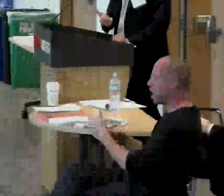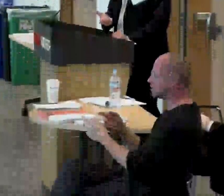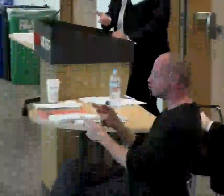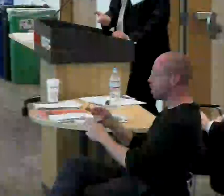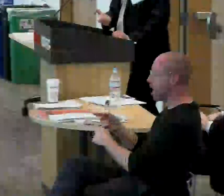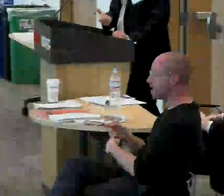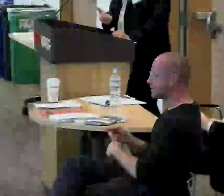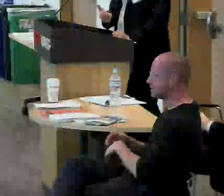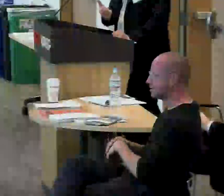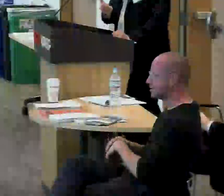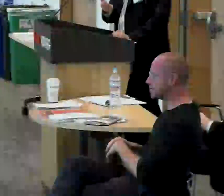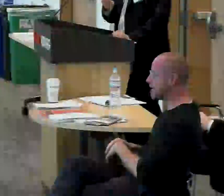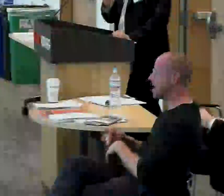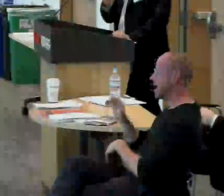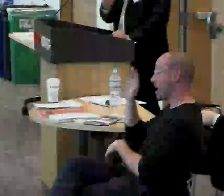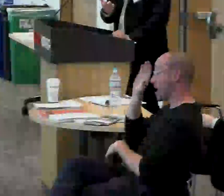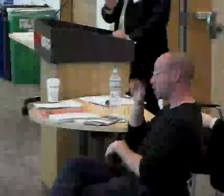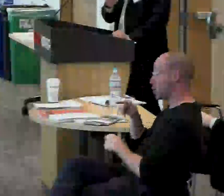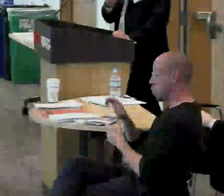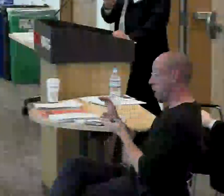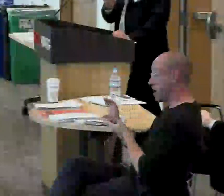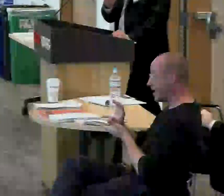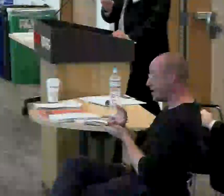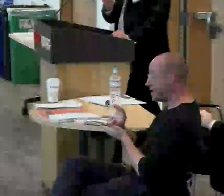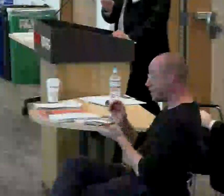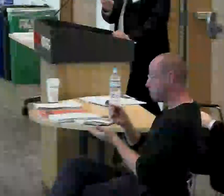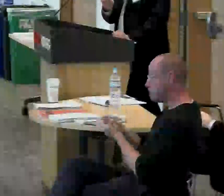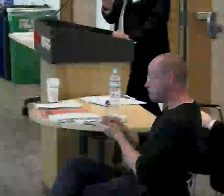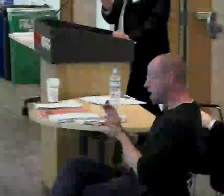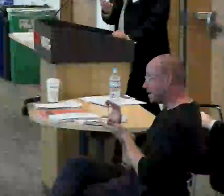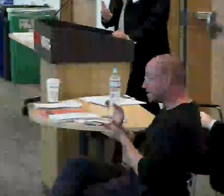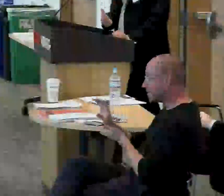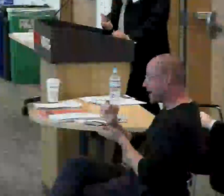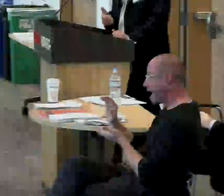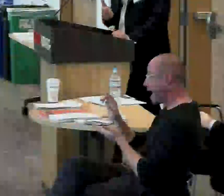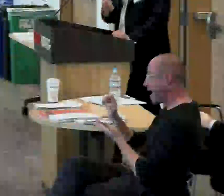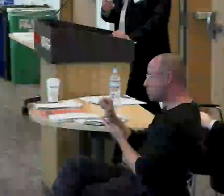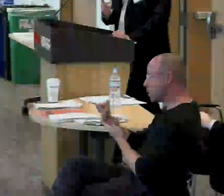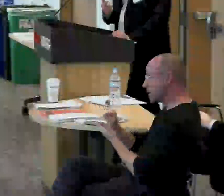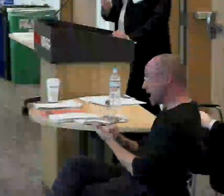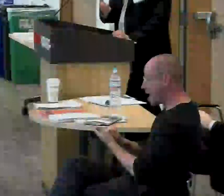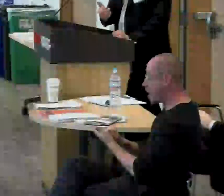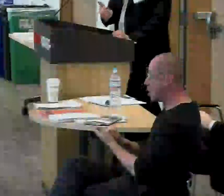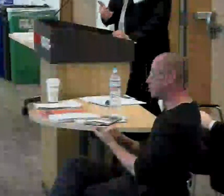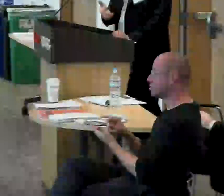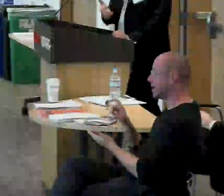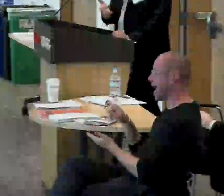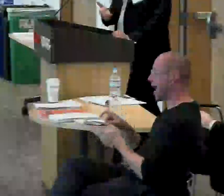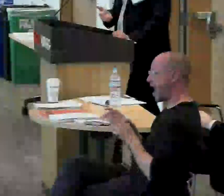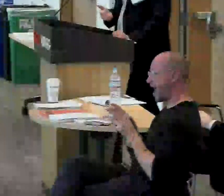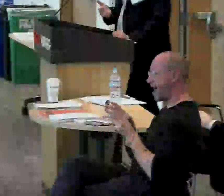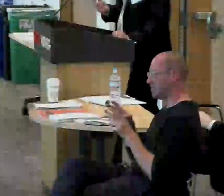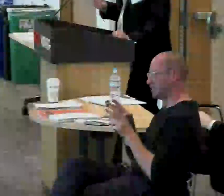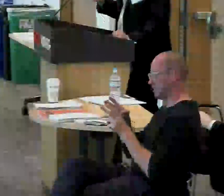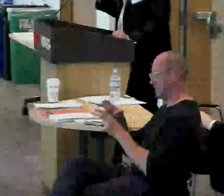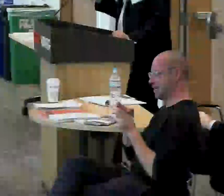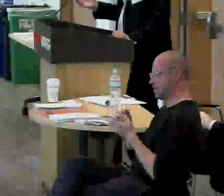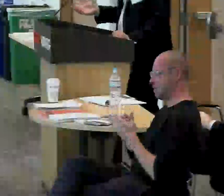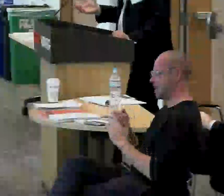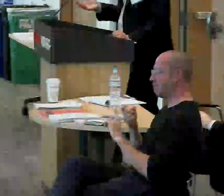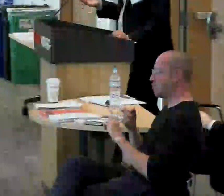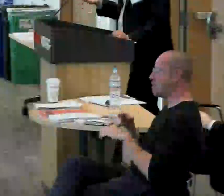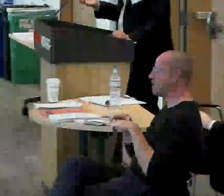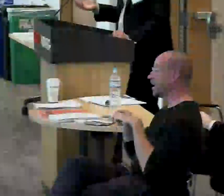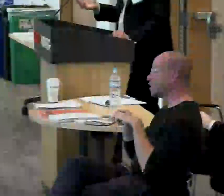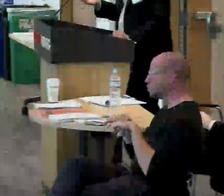fund an ABLE account. It acts as an account, but to provide deposits in, there needs to be a